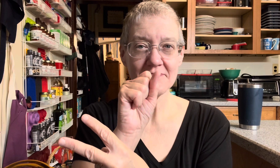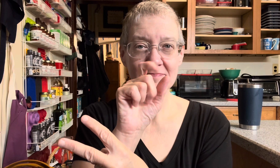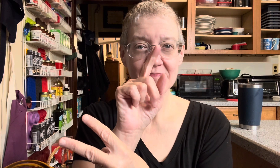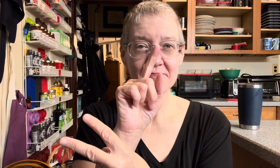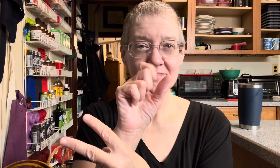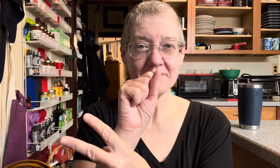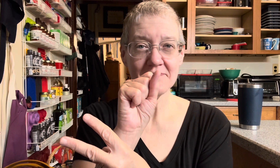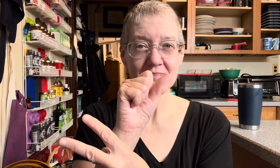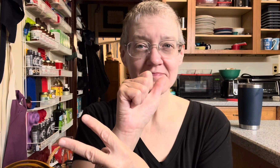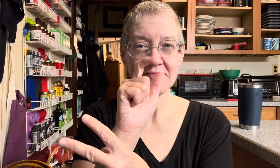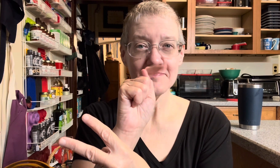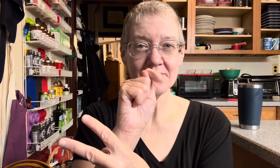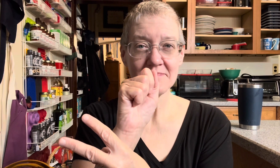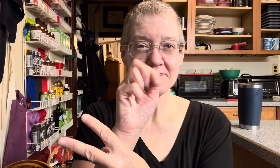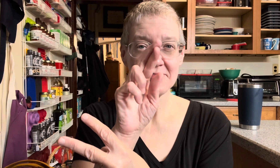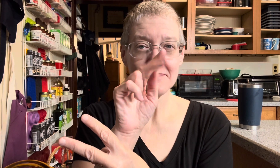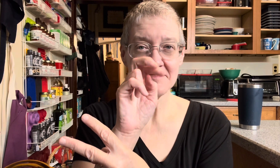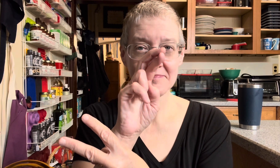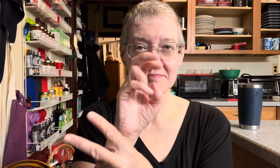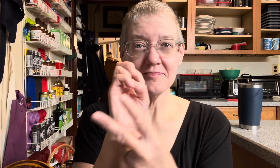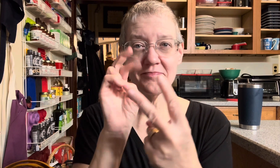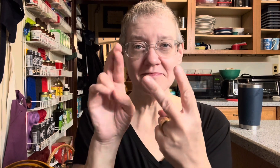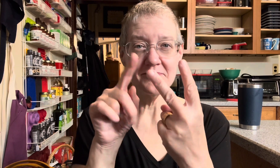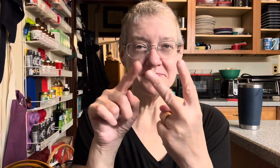or probiotics.